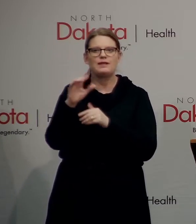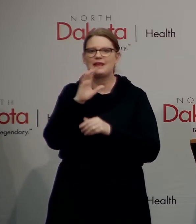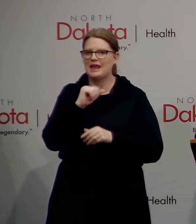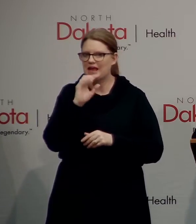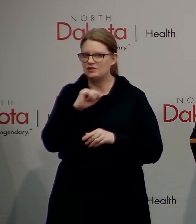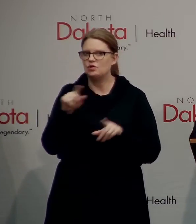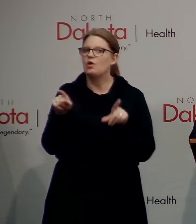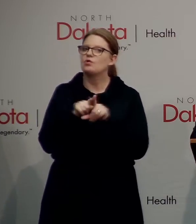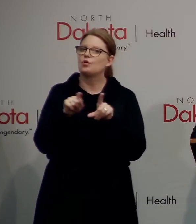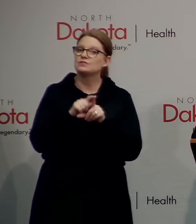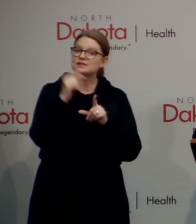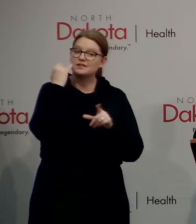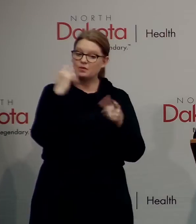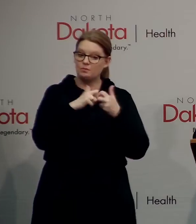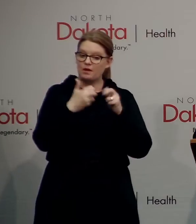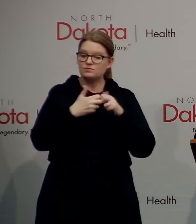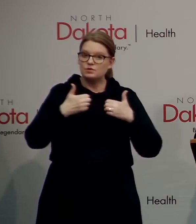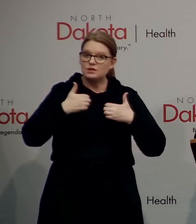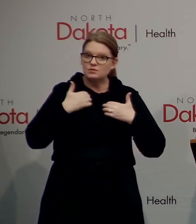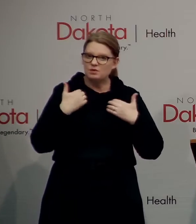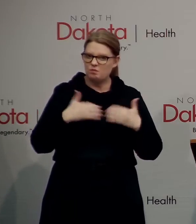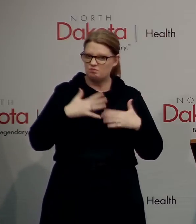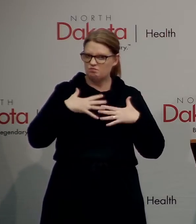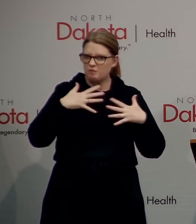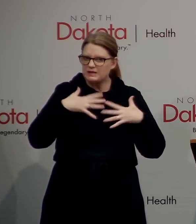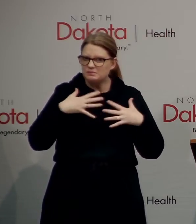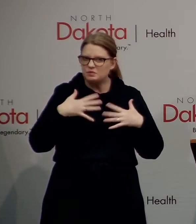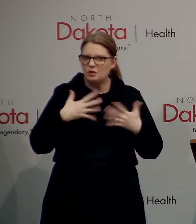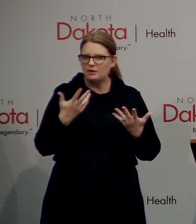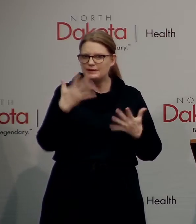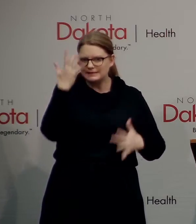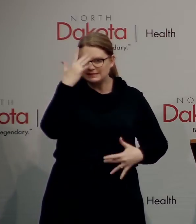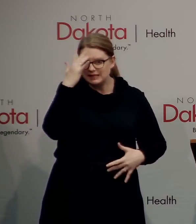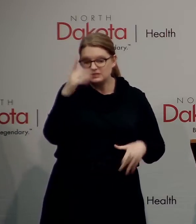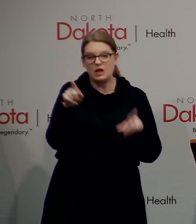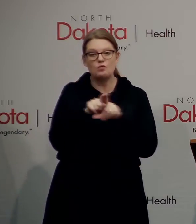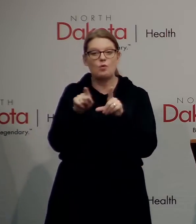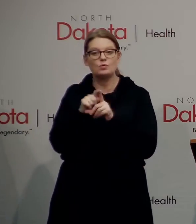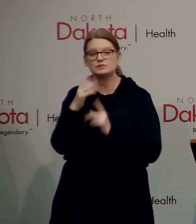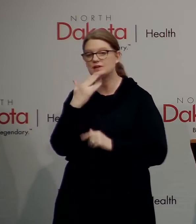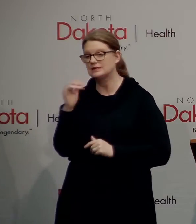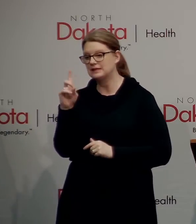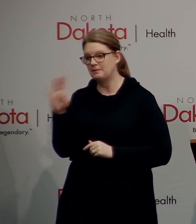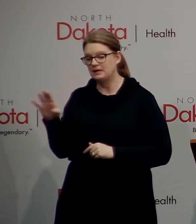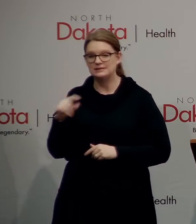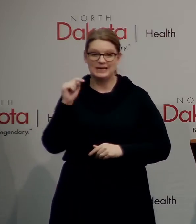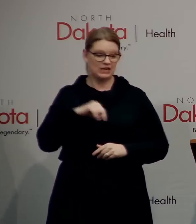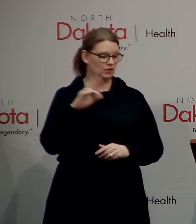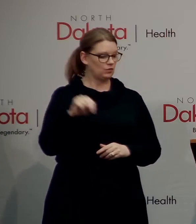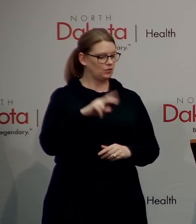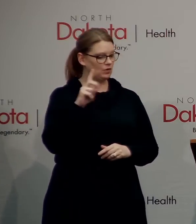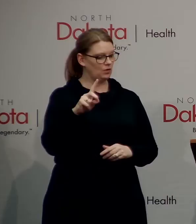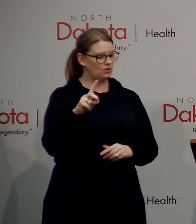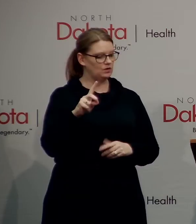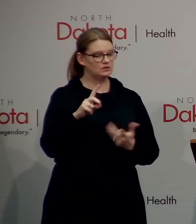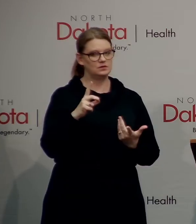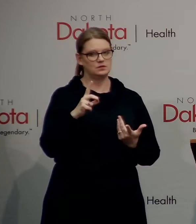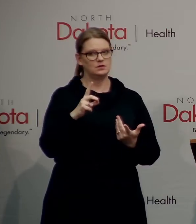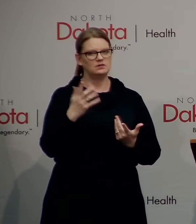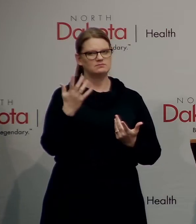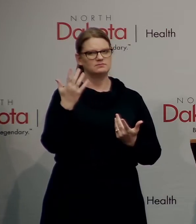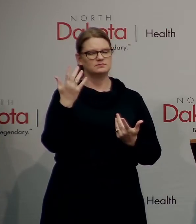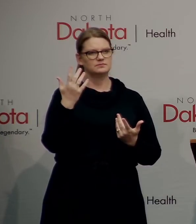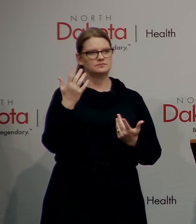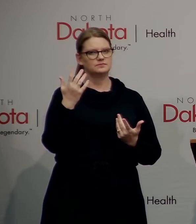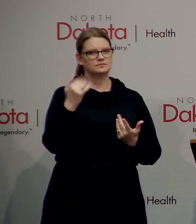underlying respiratory disease or other chronic diseases like diabetes. In North Dakota, we have, as of a